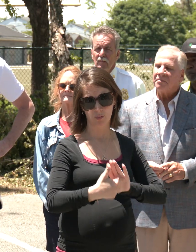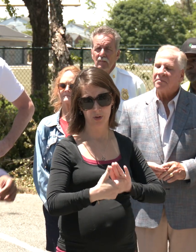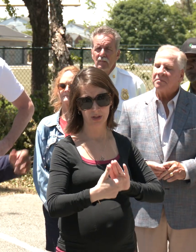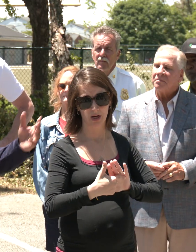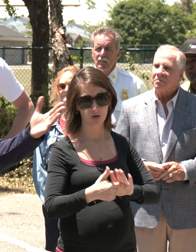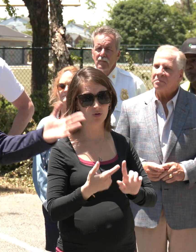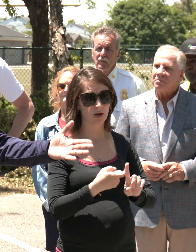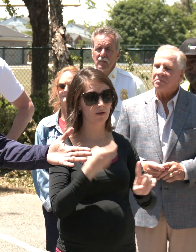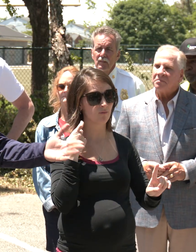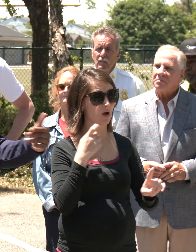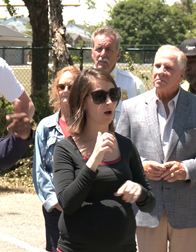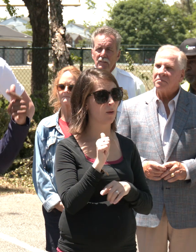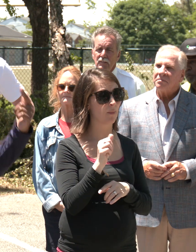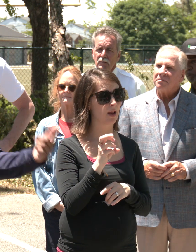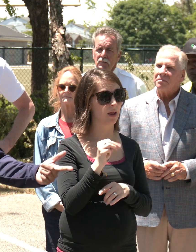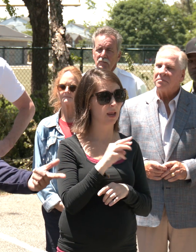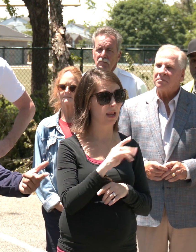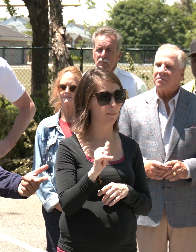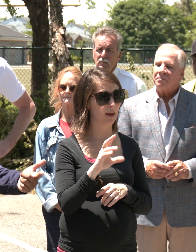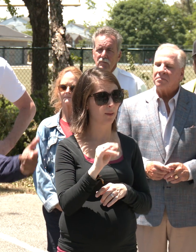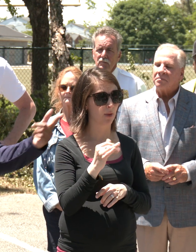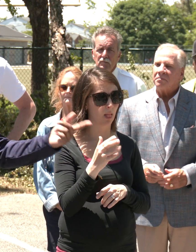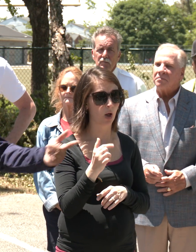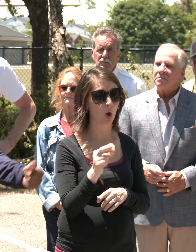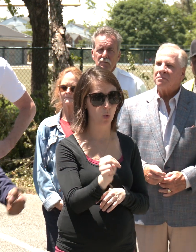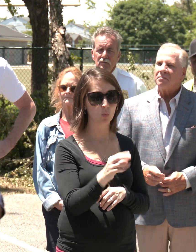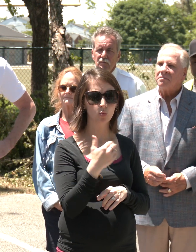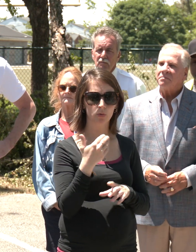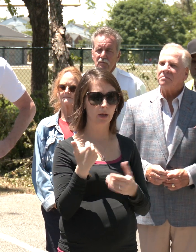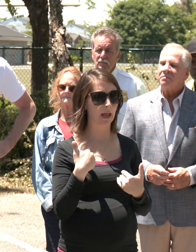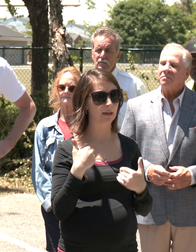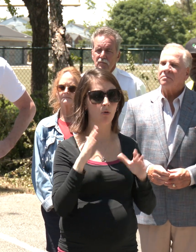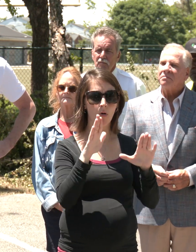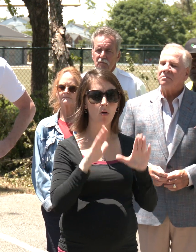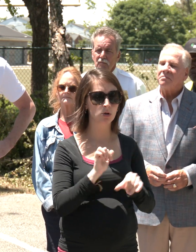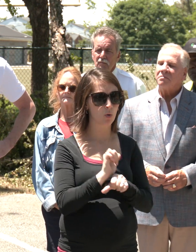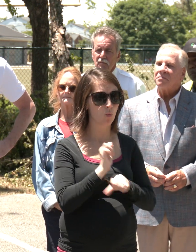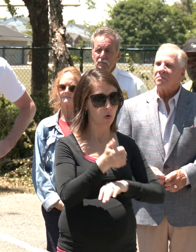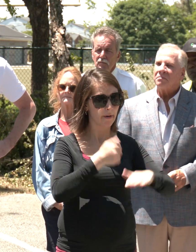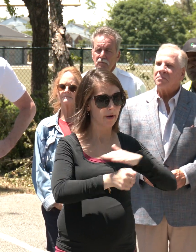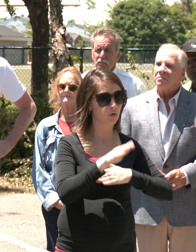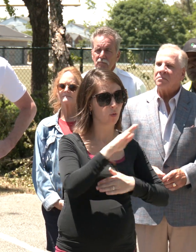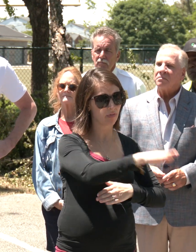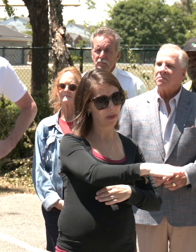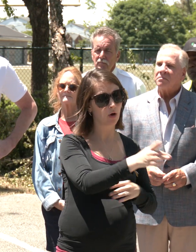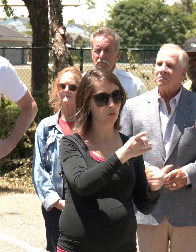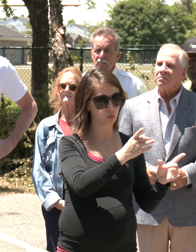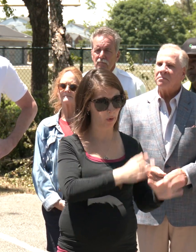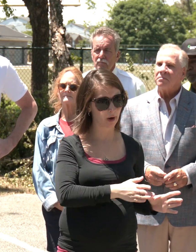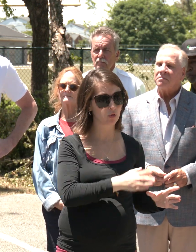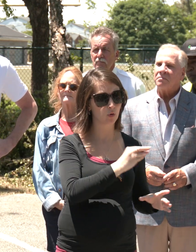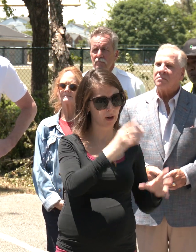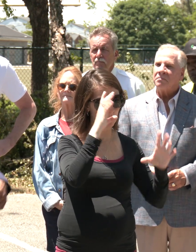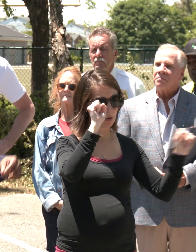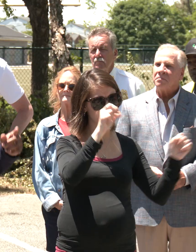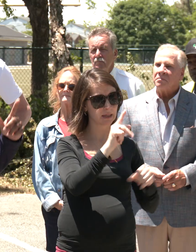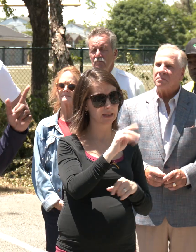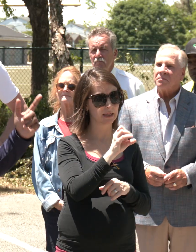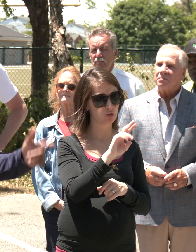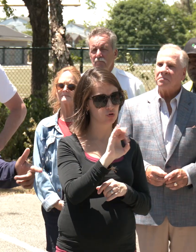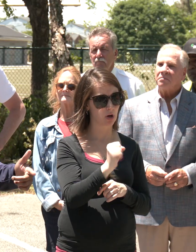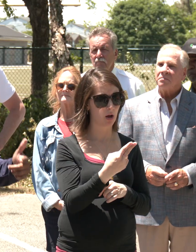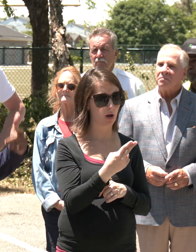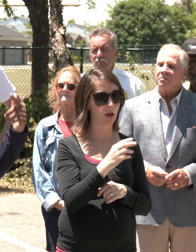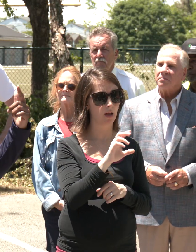representation from Annie Malone, who is doing a tremendous work under their executive director and President Keisha Lee. I